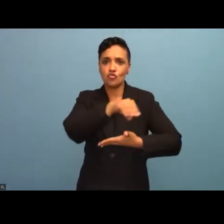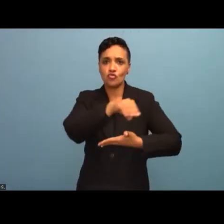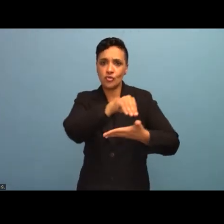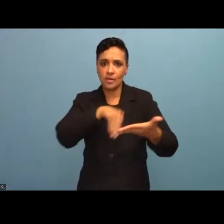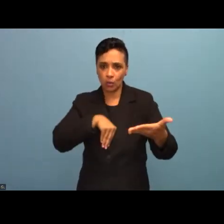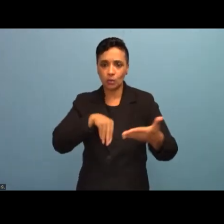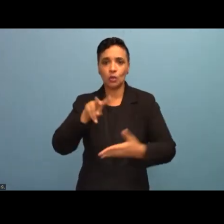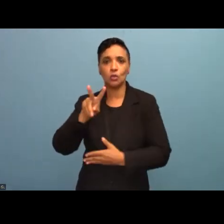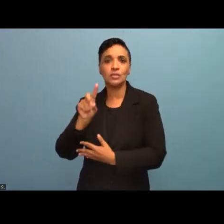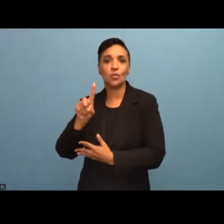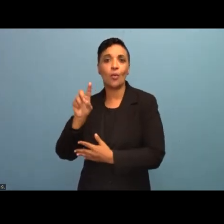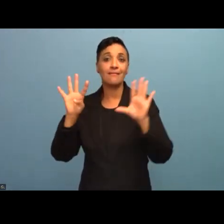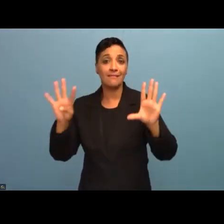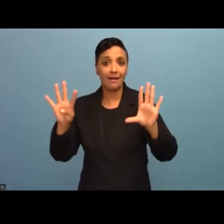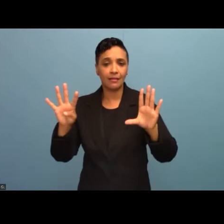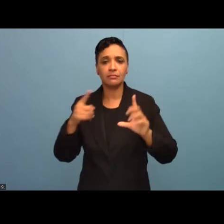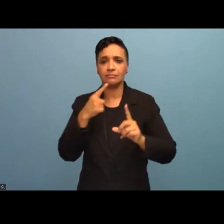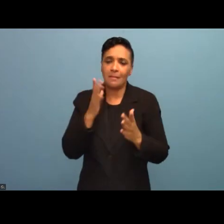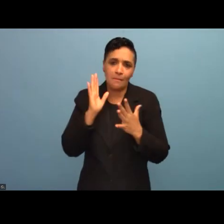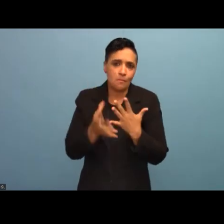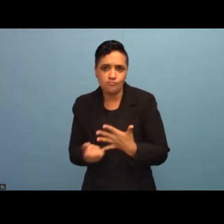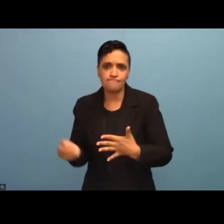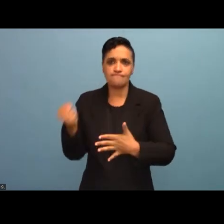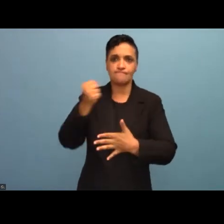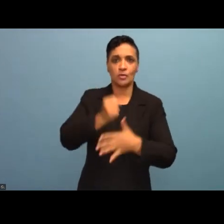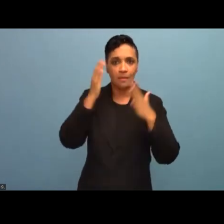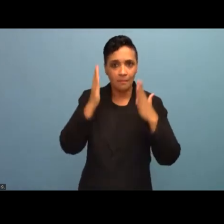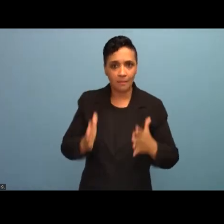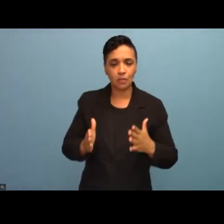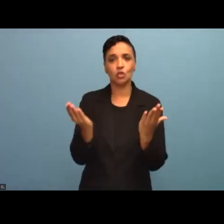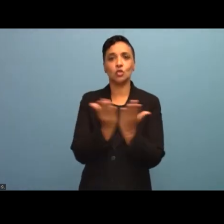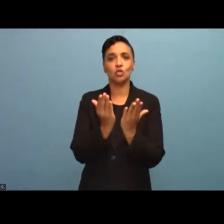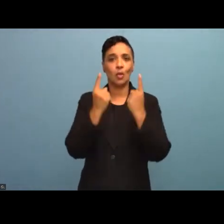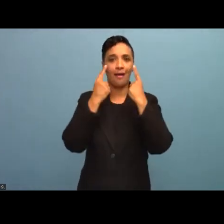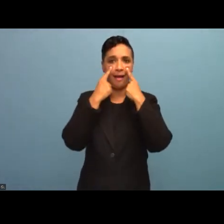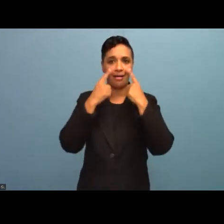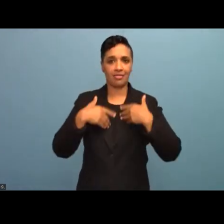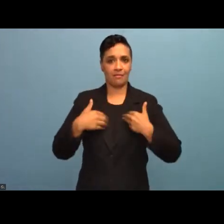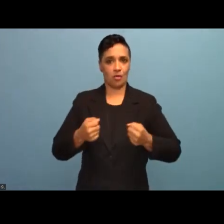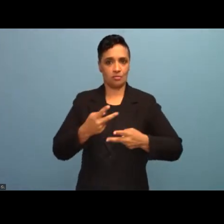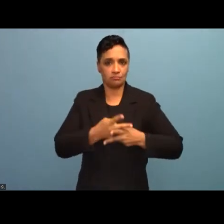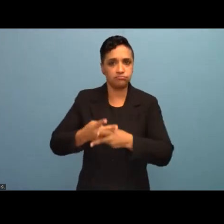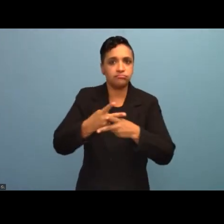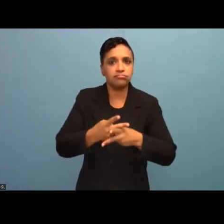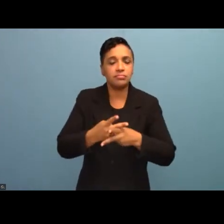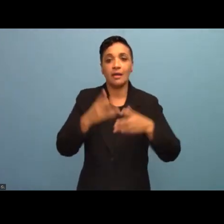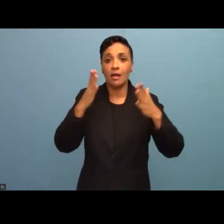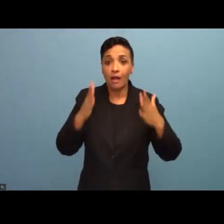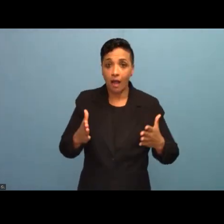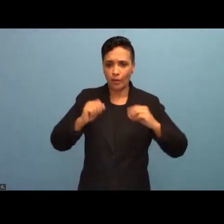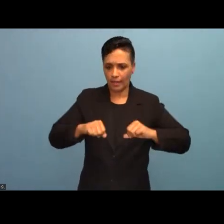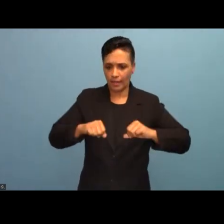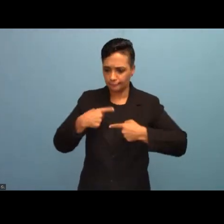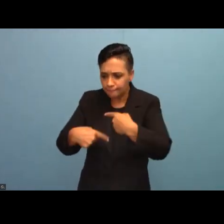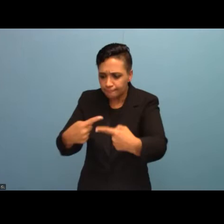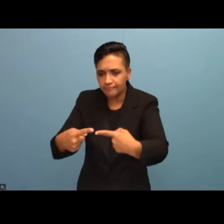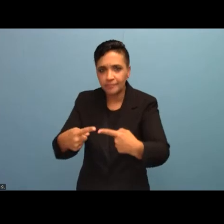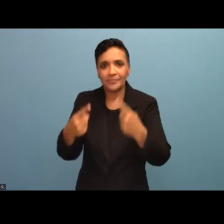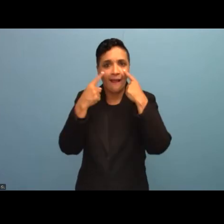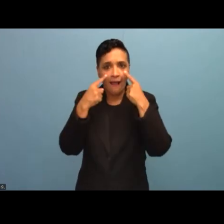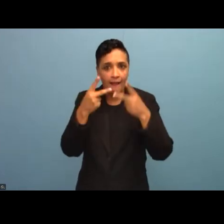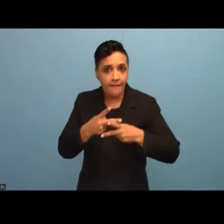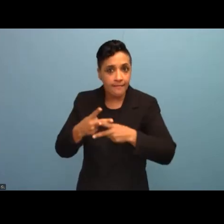prioritizing school eye health programs for their utility in delivering a cost-effective model for eye care that